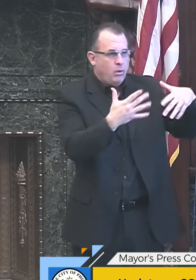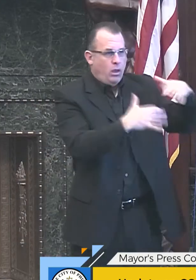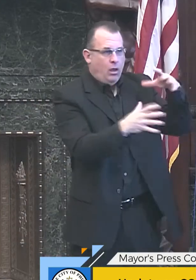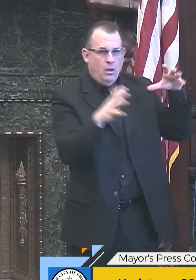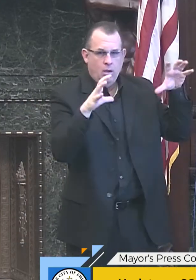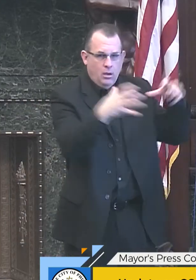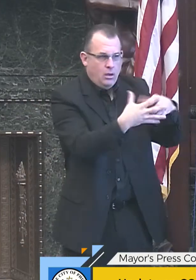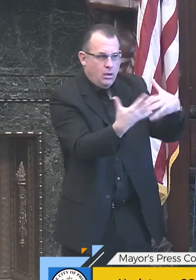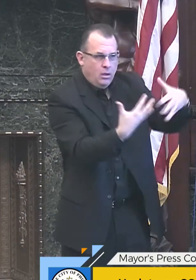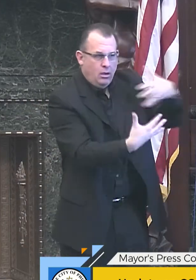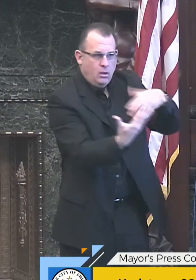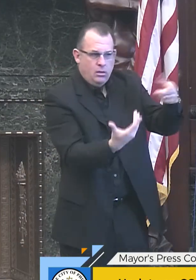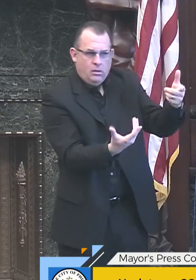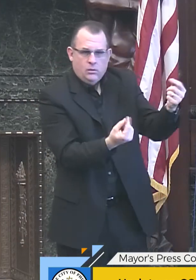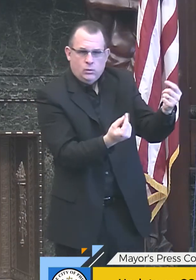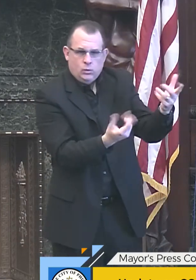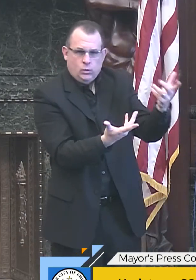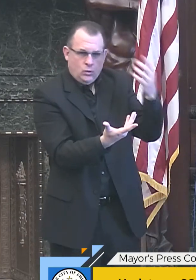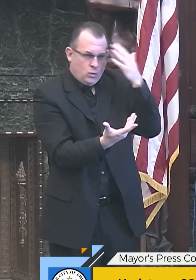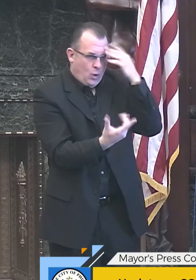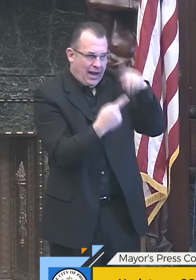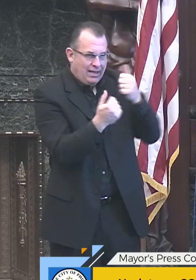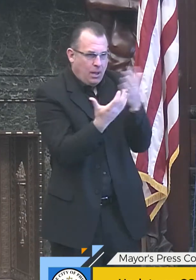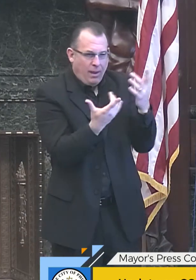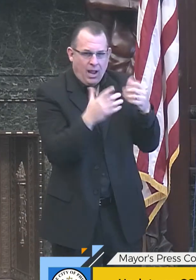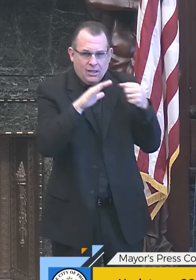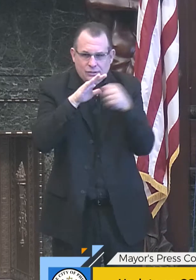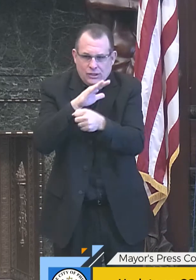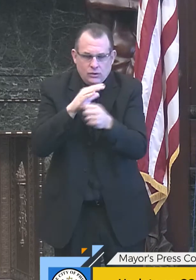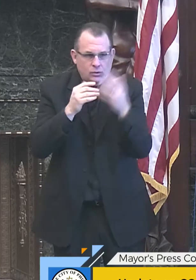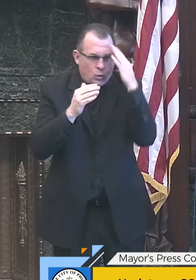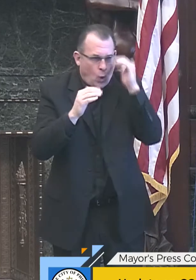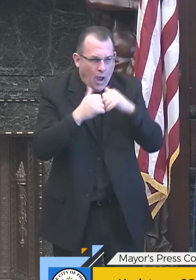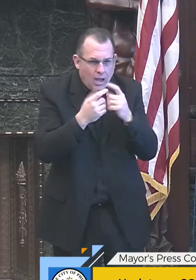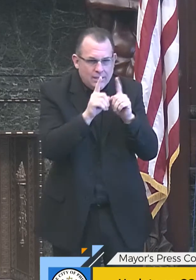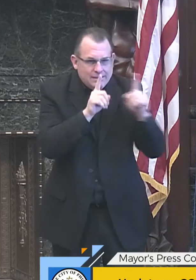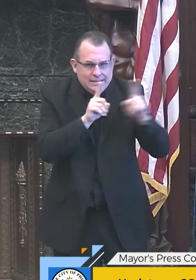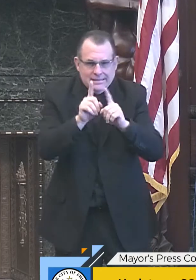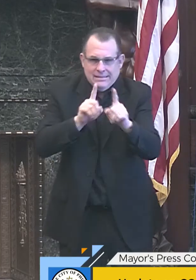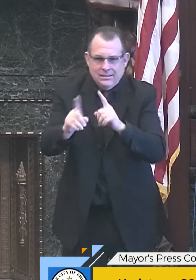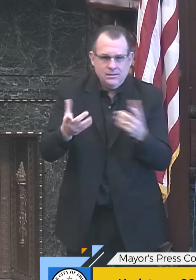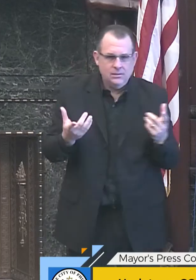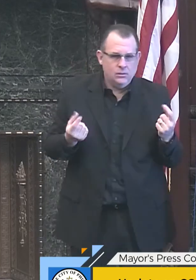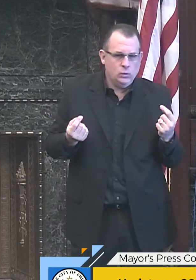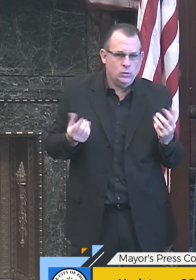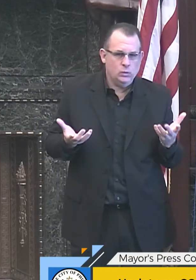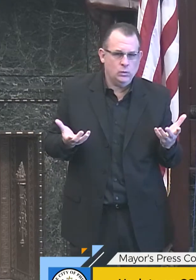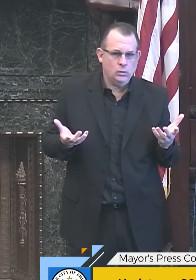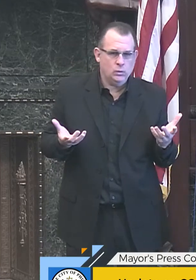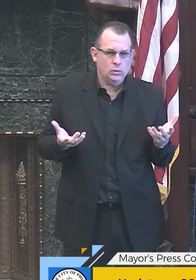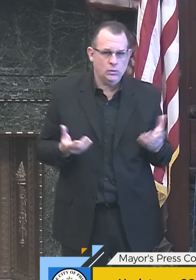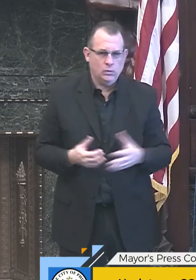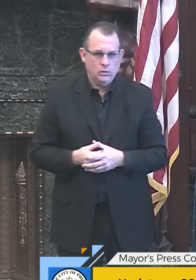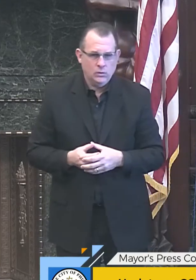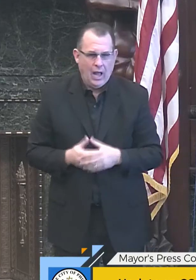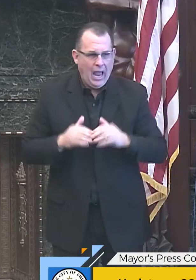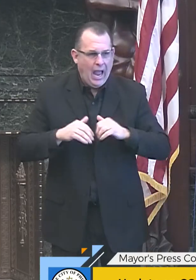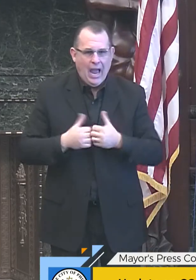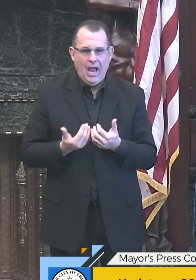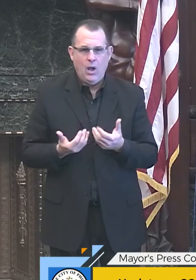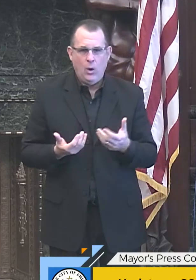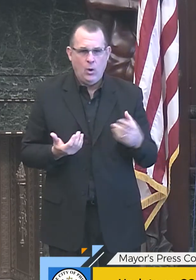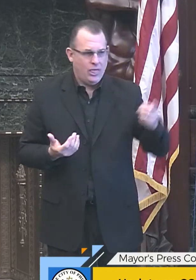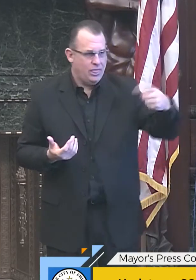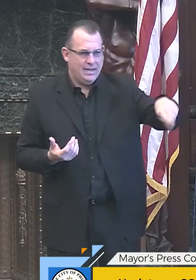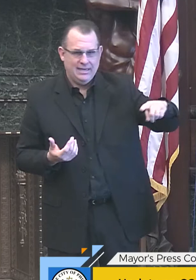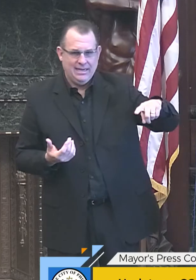about social distancing, therefore perhaps spreading the virus even further among the homeless population who are on the